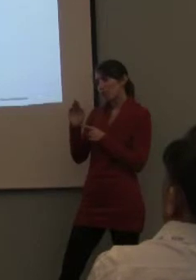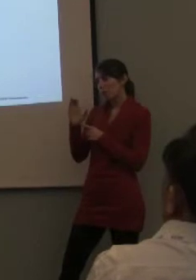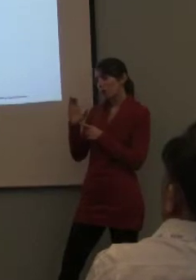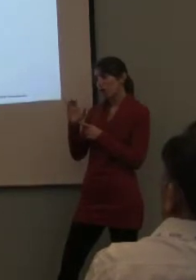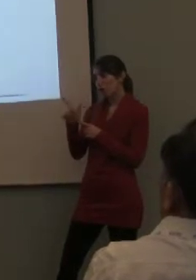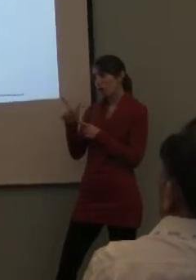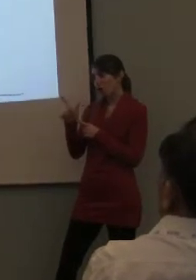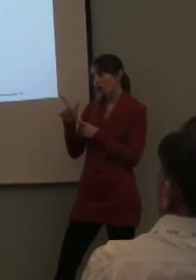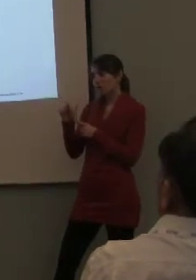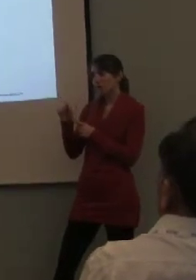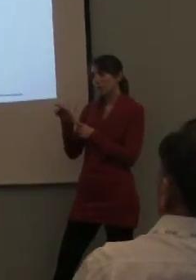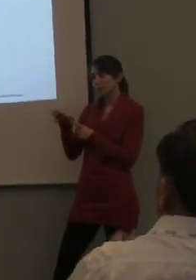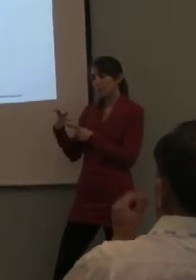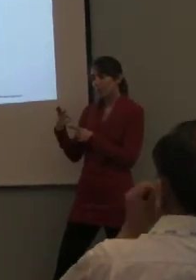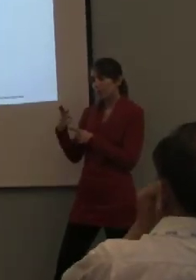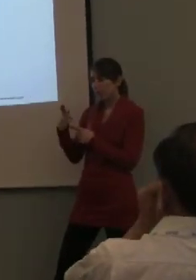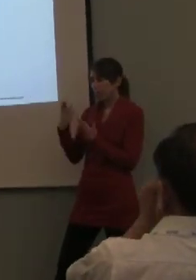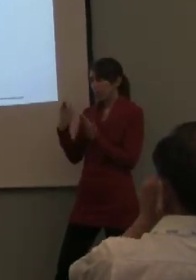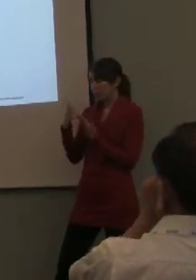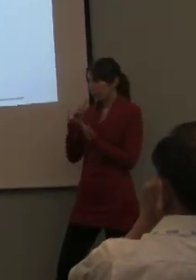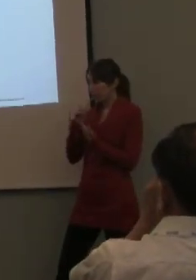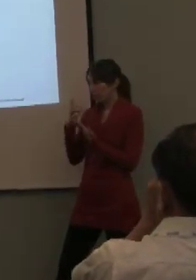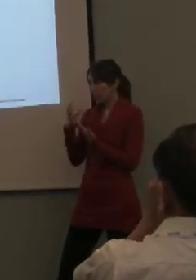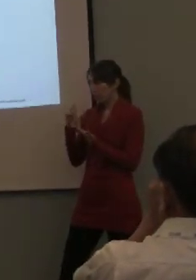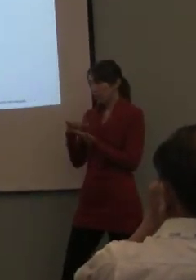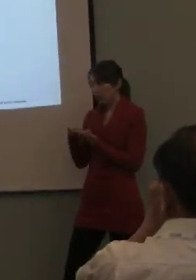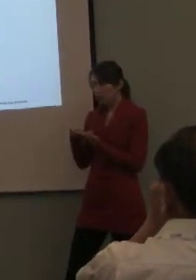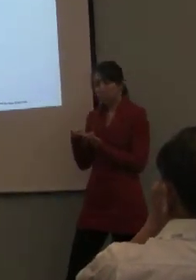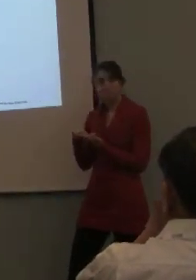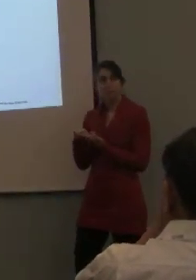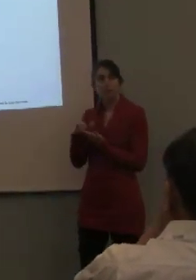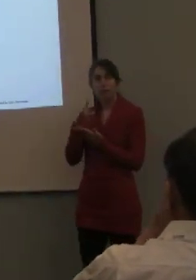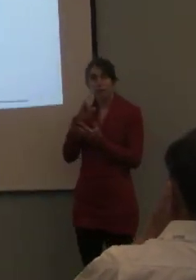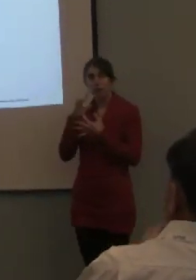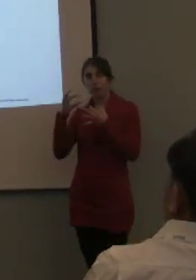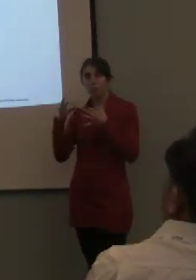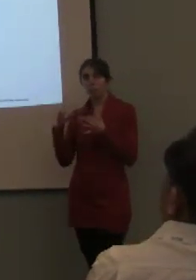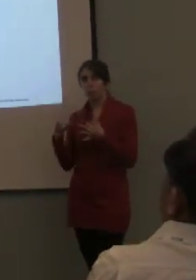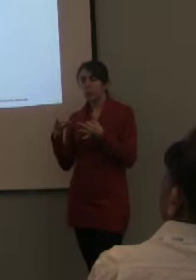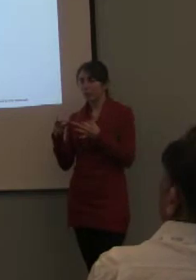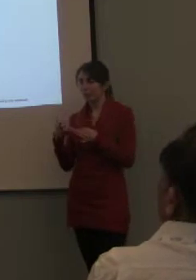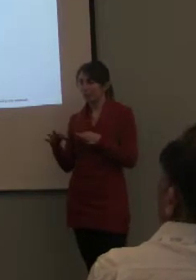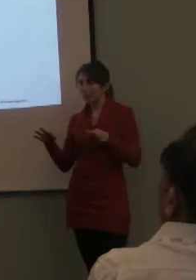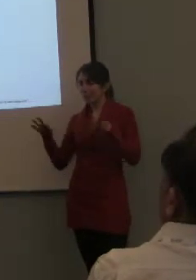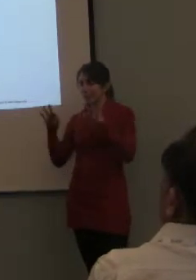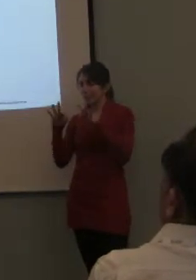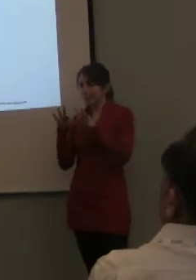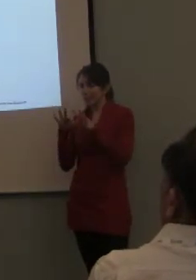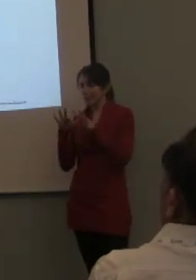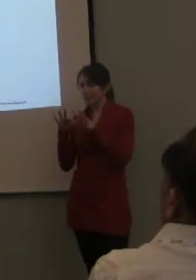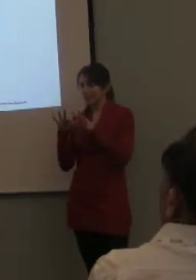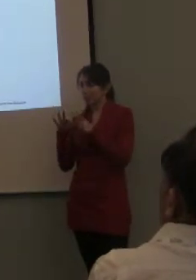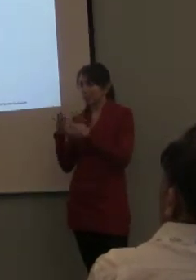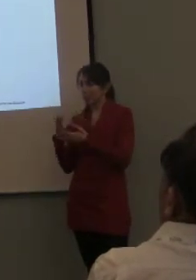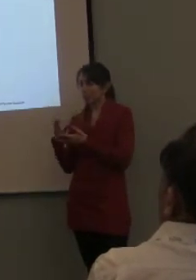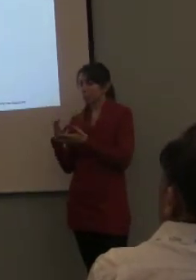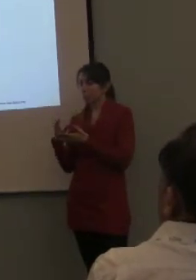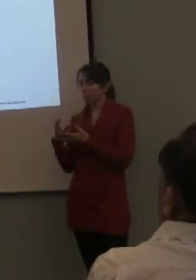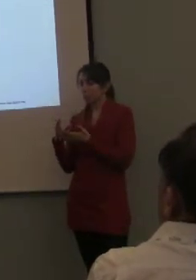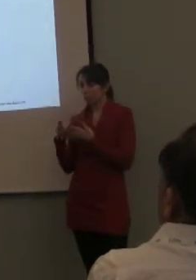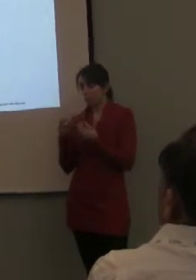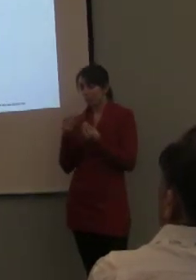about Alexander McCall Smith. I think absolutely the key is getting the data out of